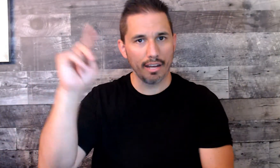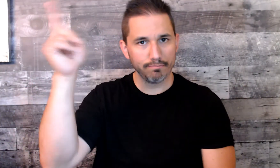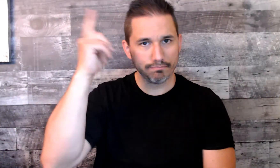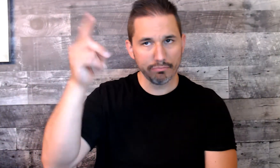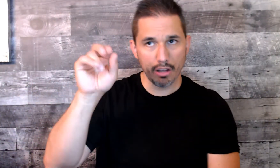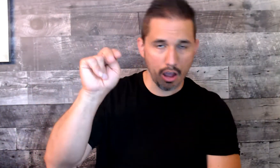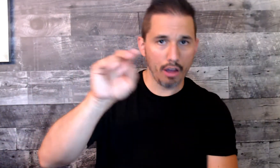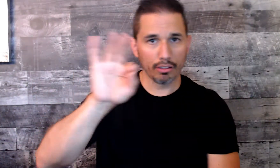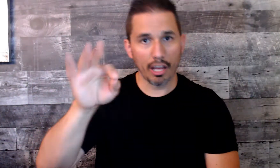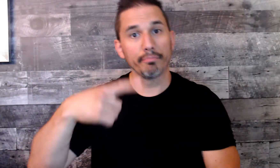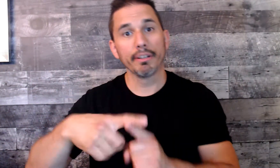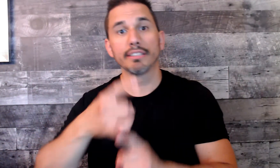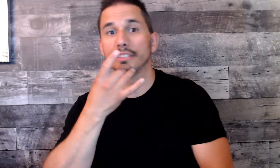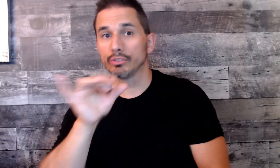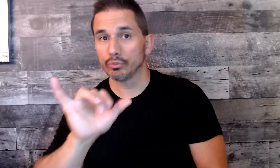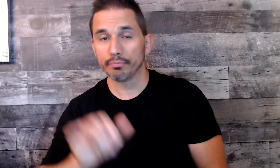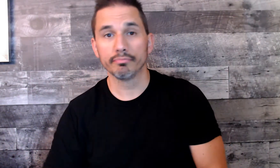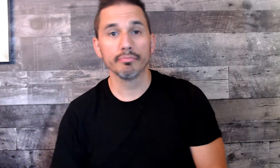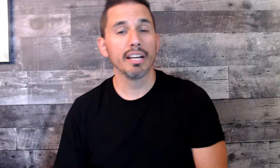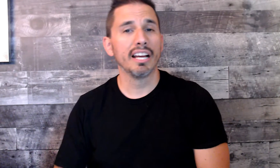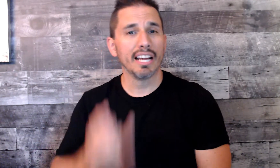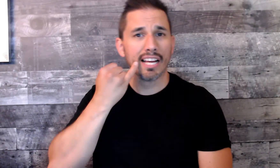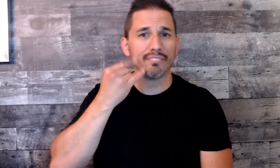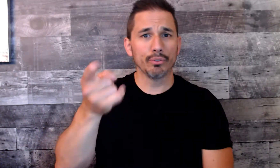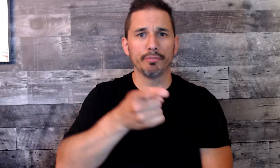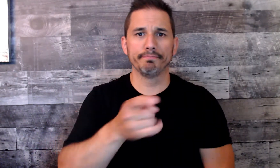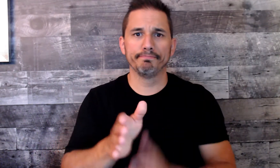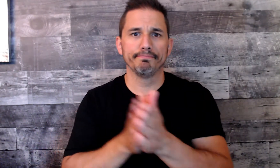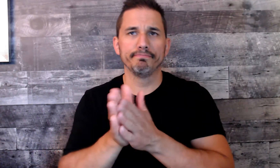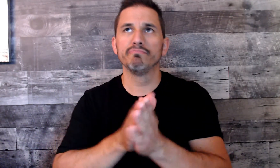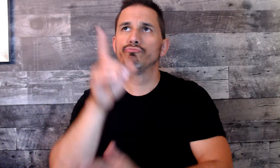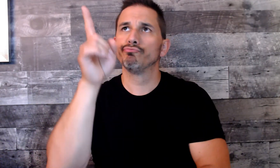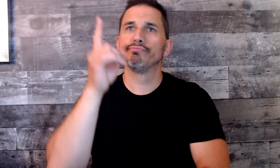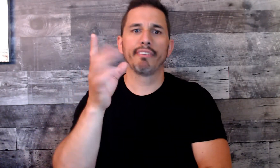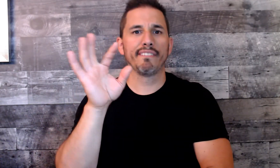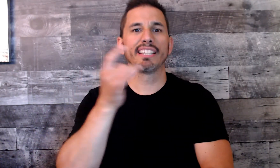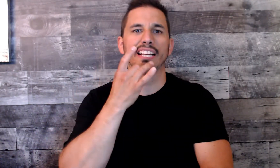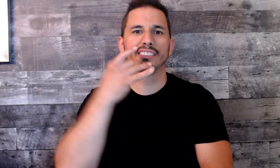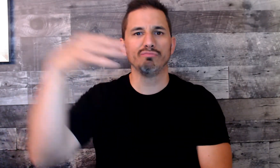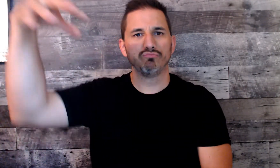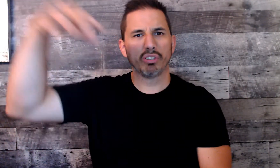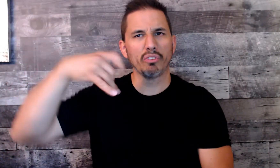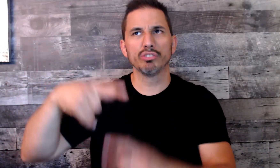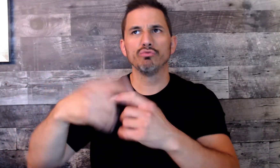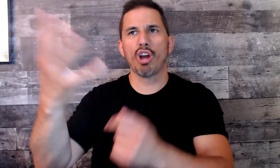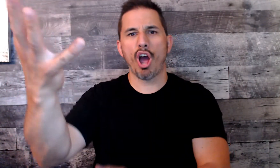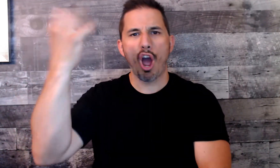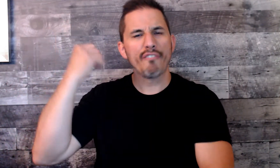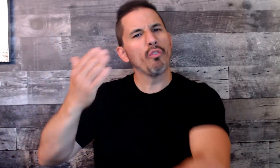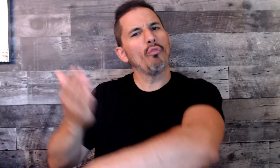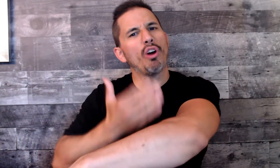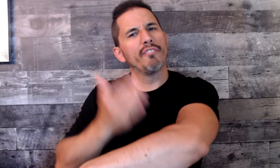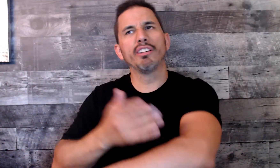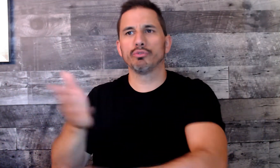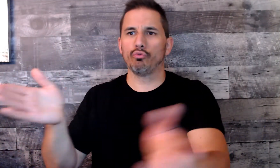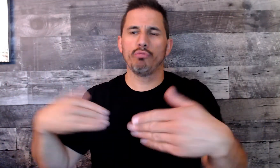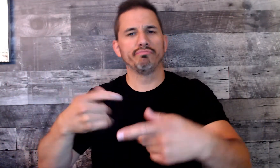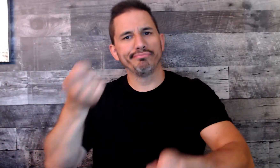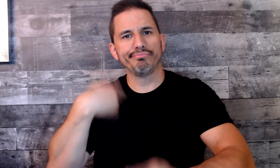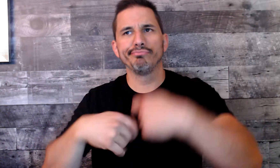So it can control the power for the fan and also the fan's built-in light. If you were doing renovations and you